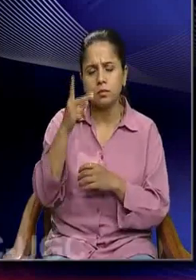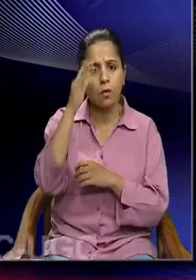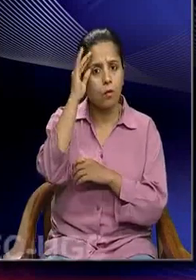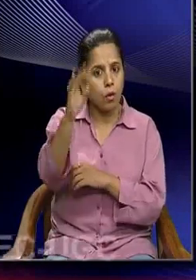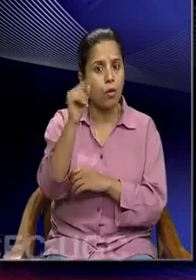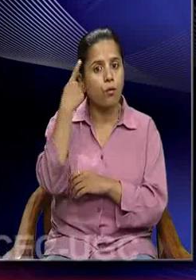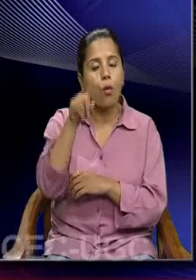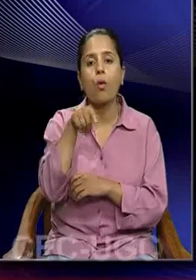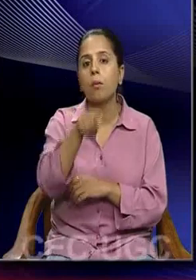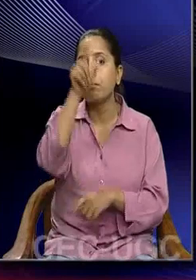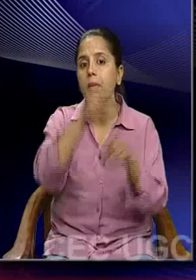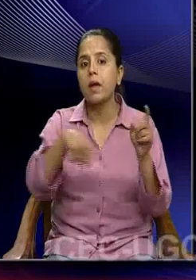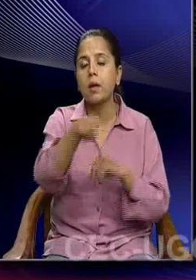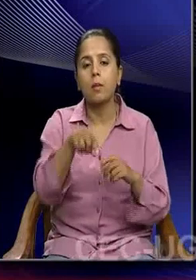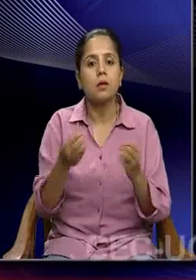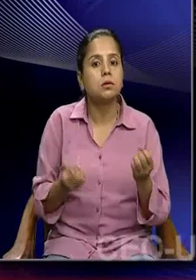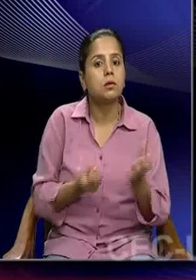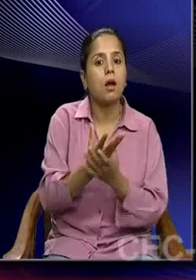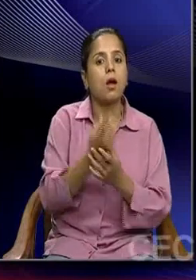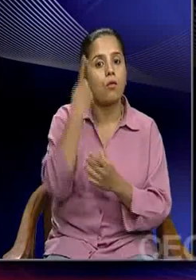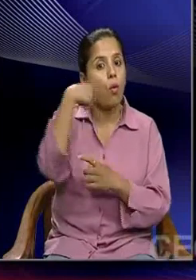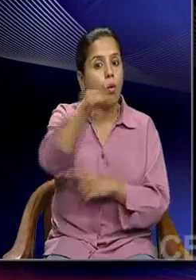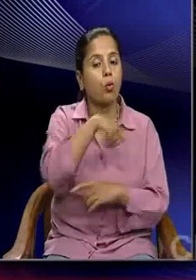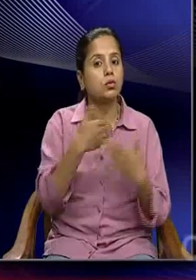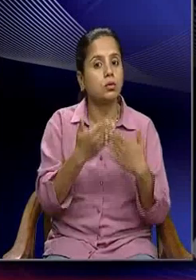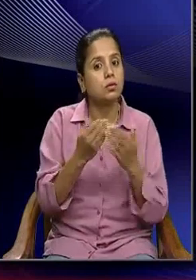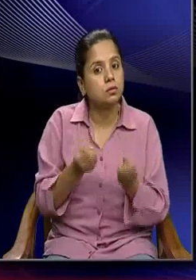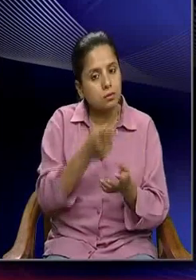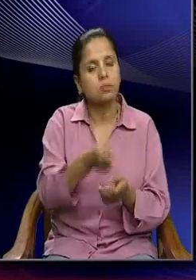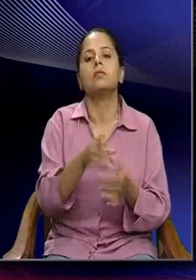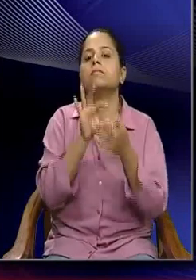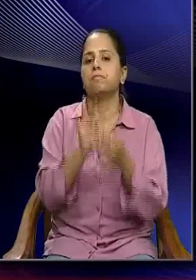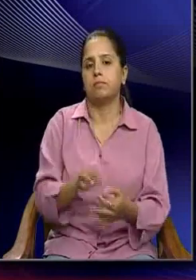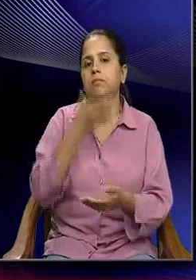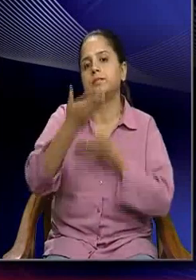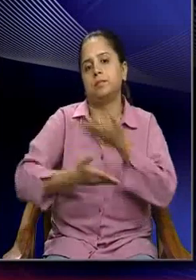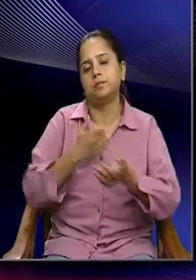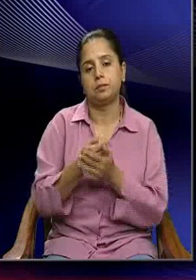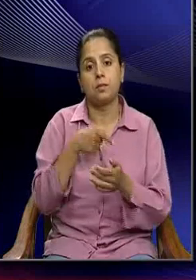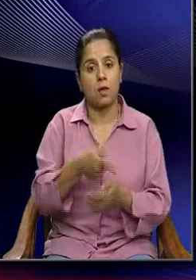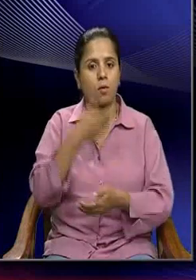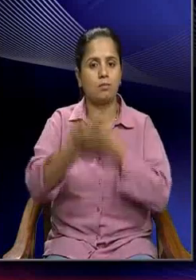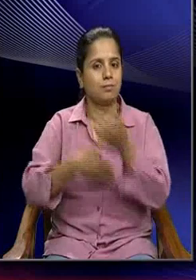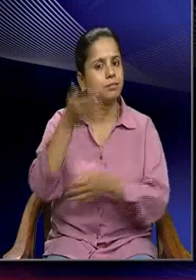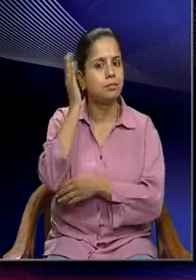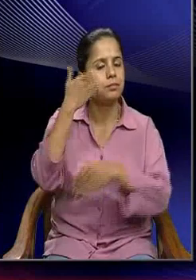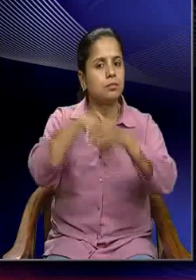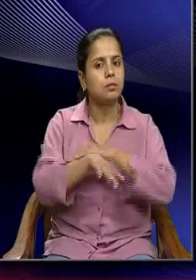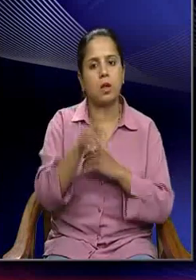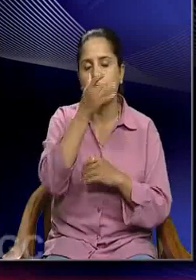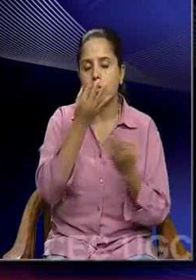the beginners of philosophy. And in this lecture series, we are discussing